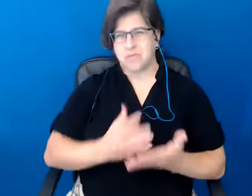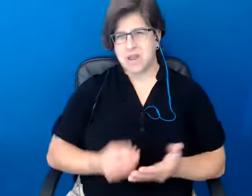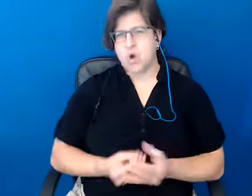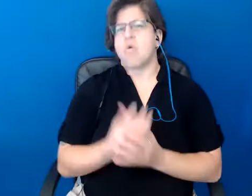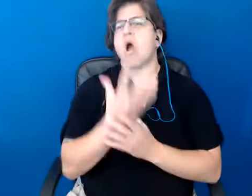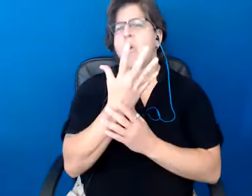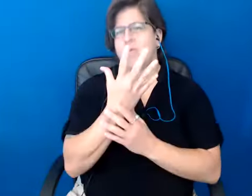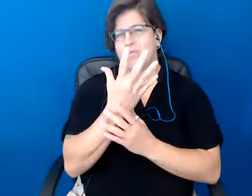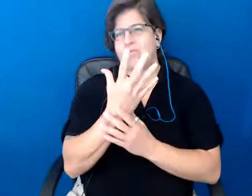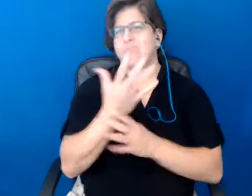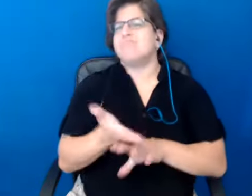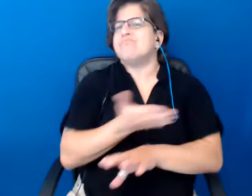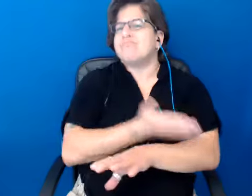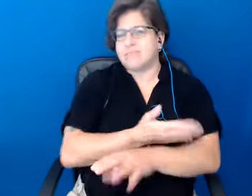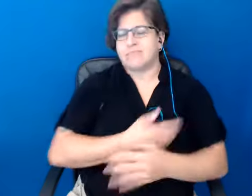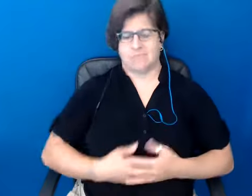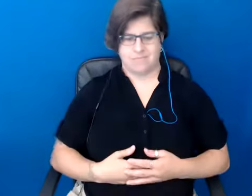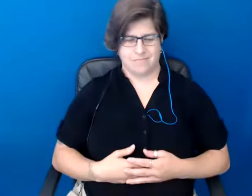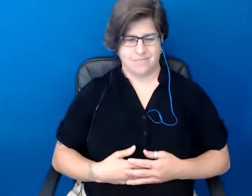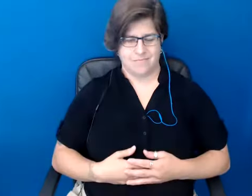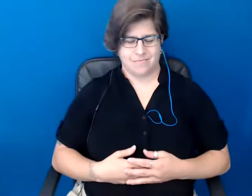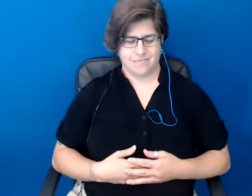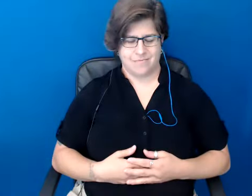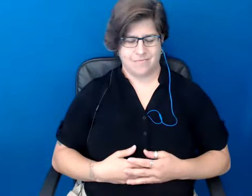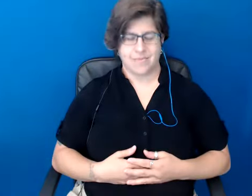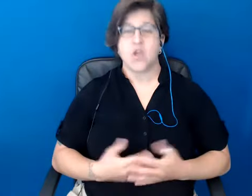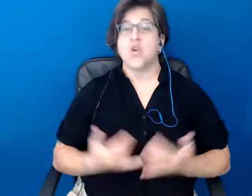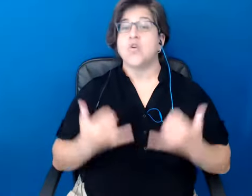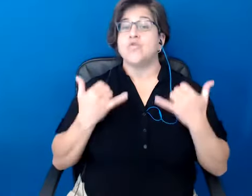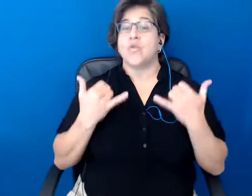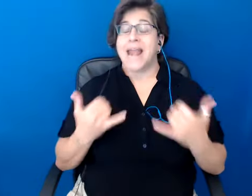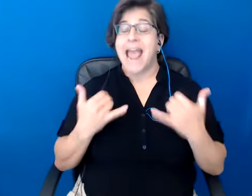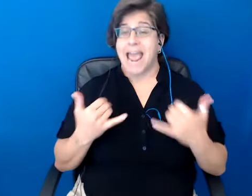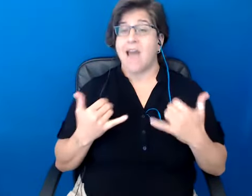given me an action plan that helps me grow. And lo and behold,